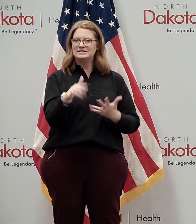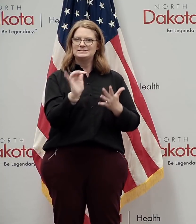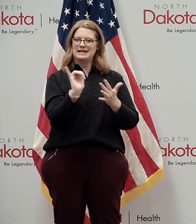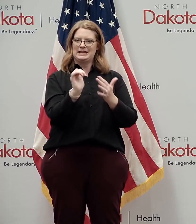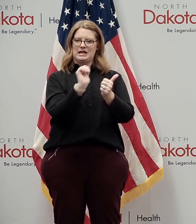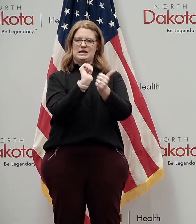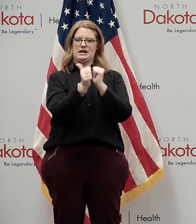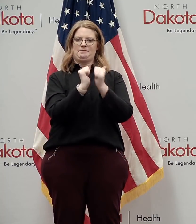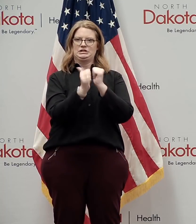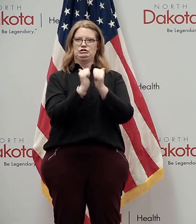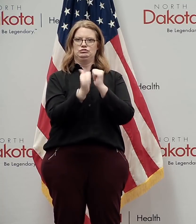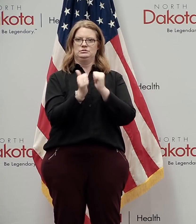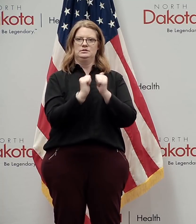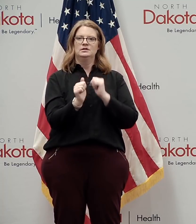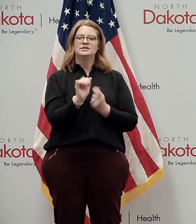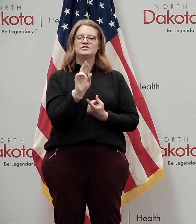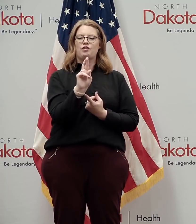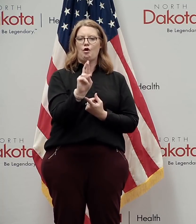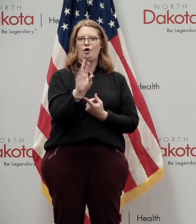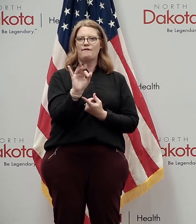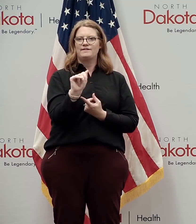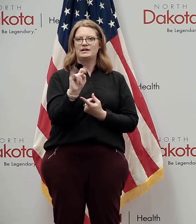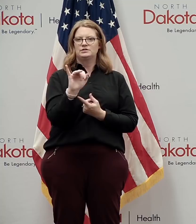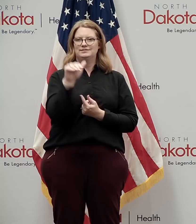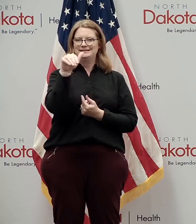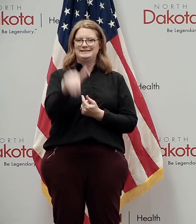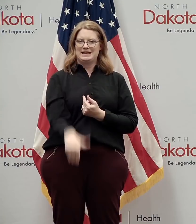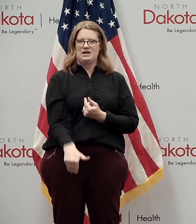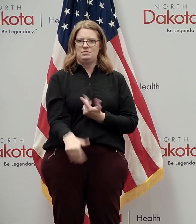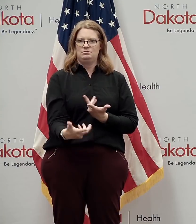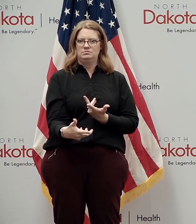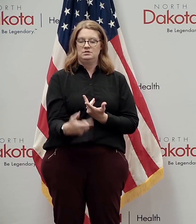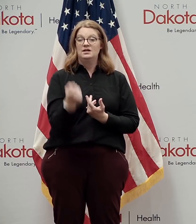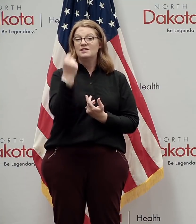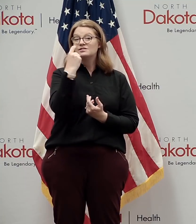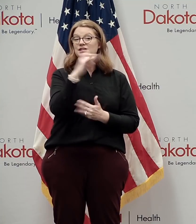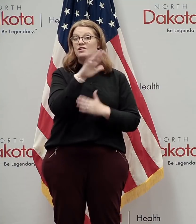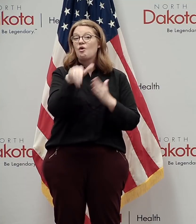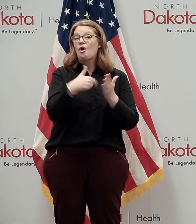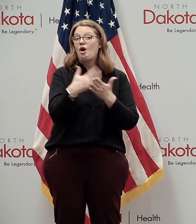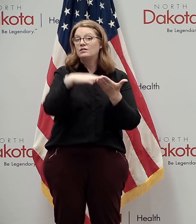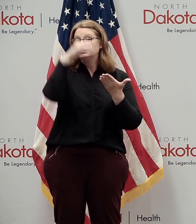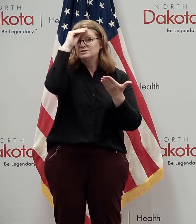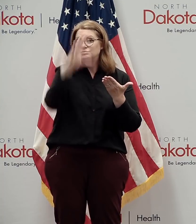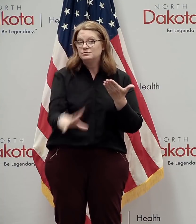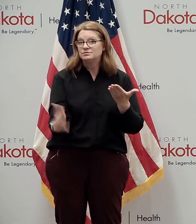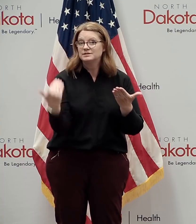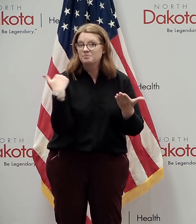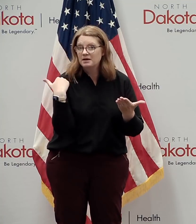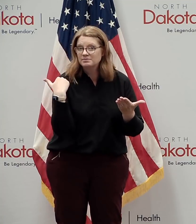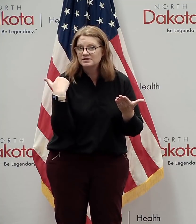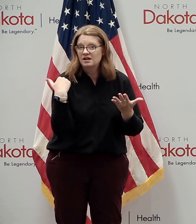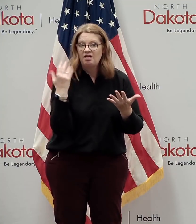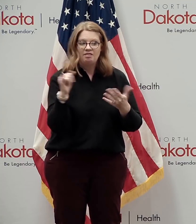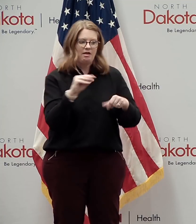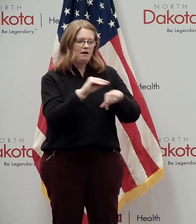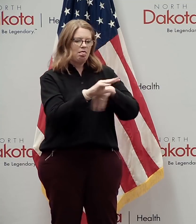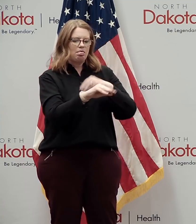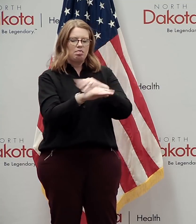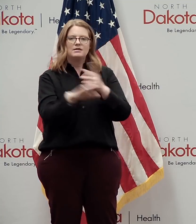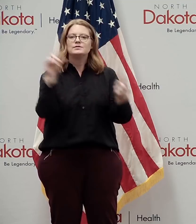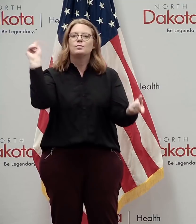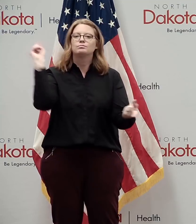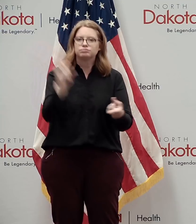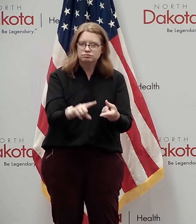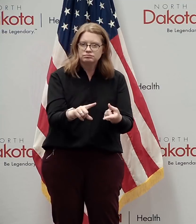competition to get the R factor down, and all the students play a role in that, of reduce that transmission rate by,